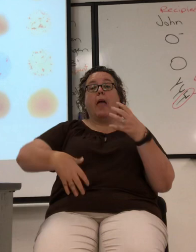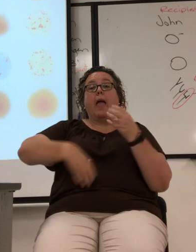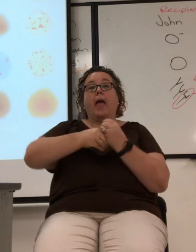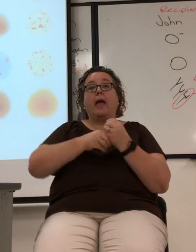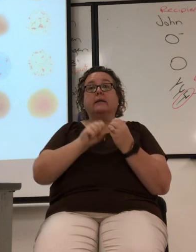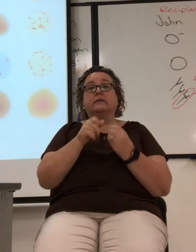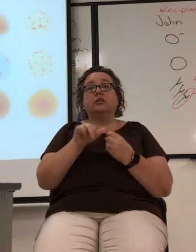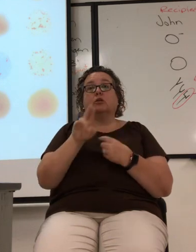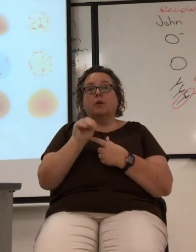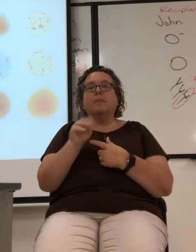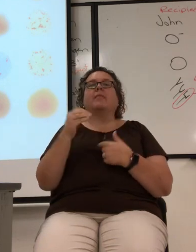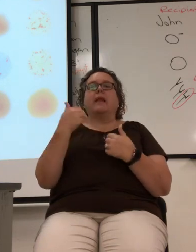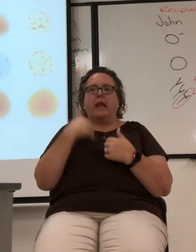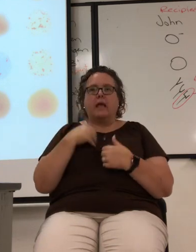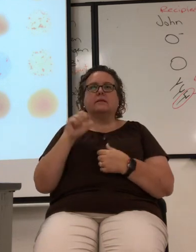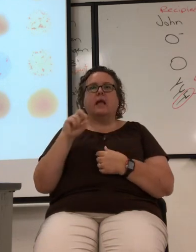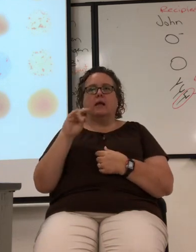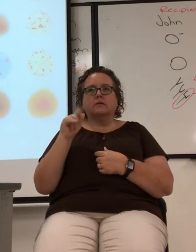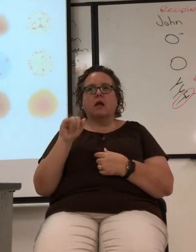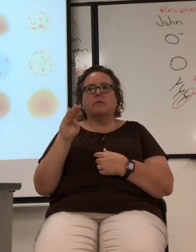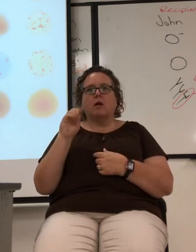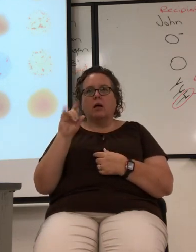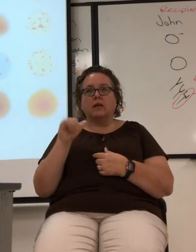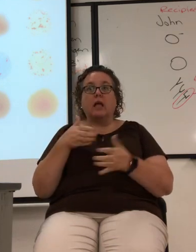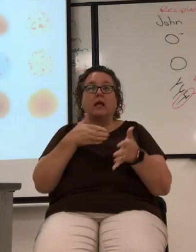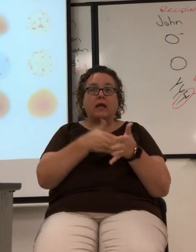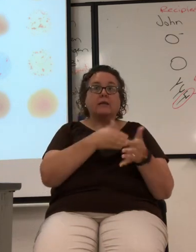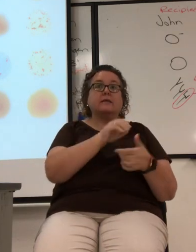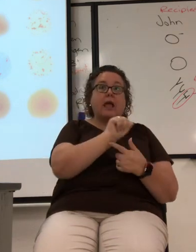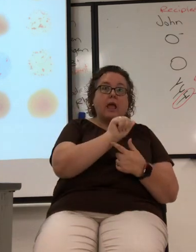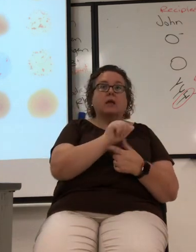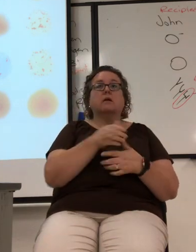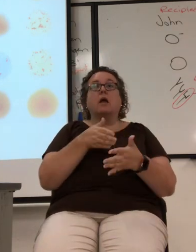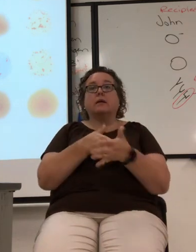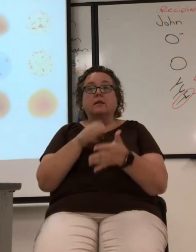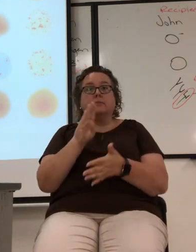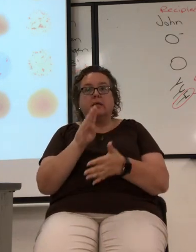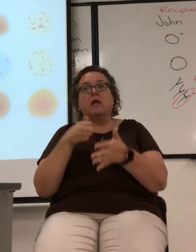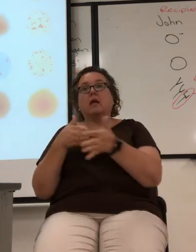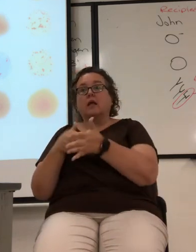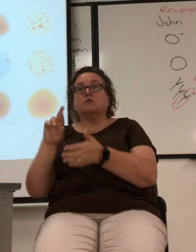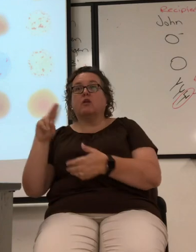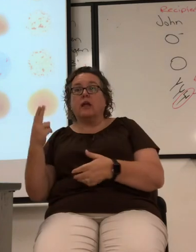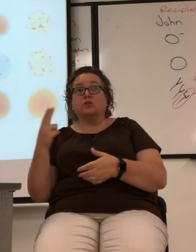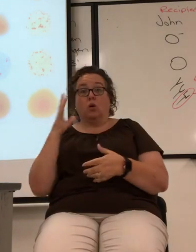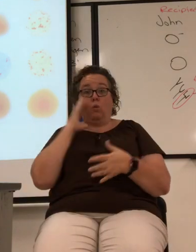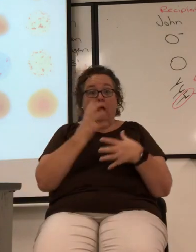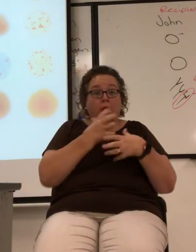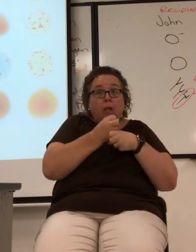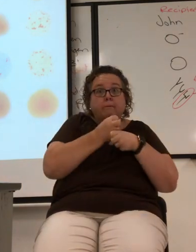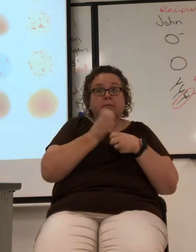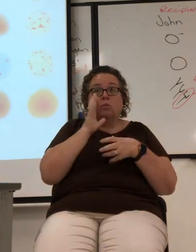that has the antibody against A, B, or Rh, and see if it clumps up. Okay?